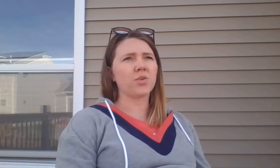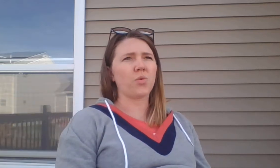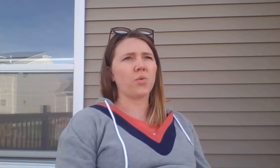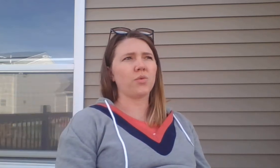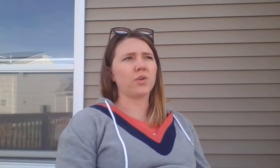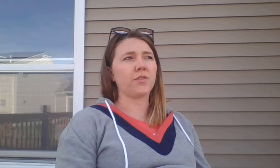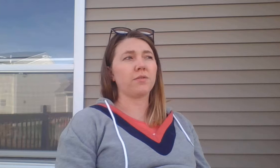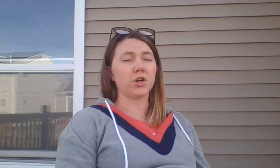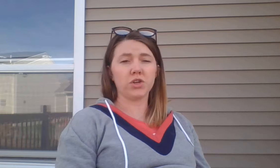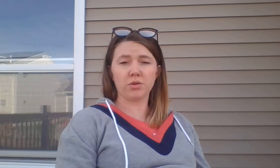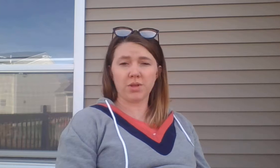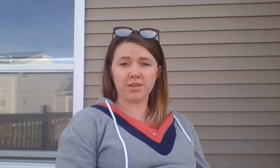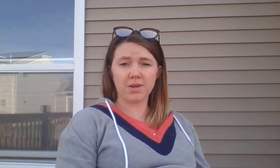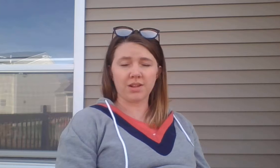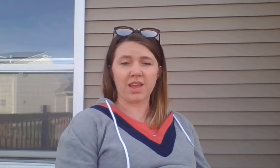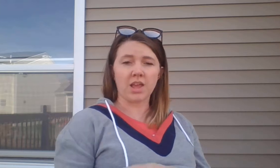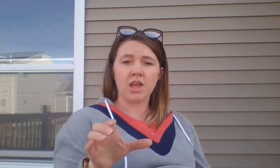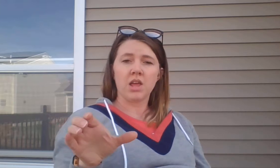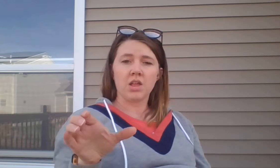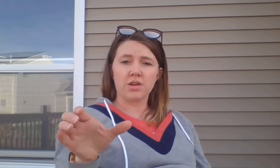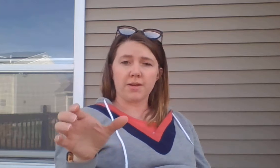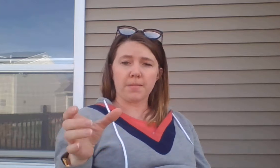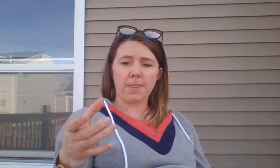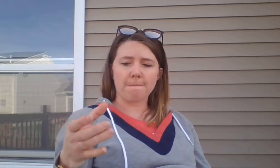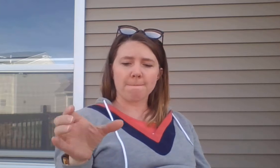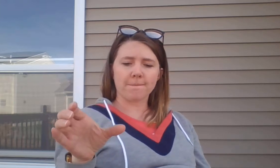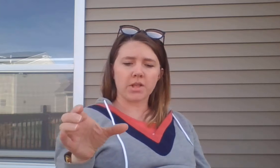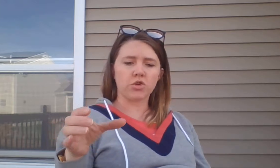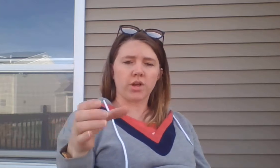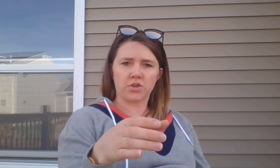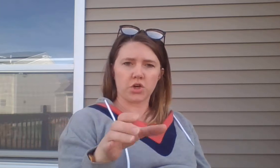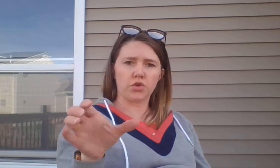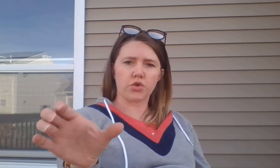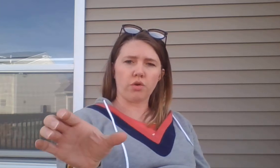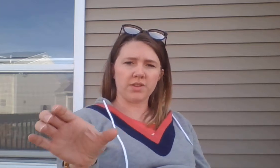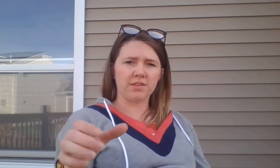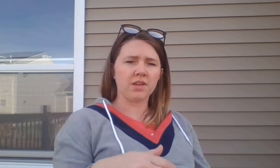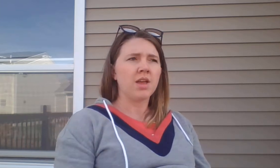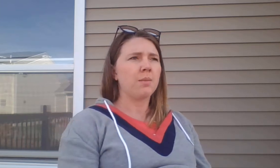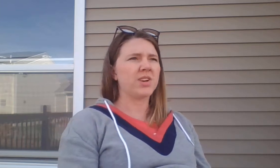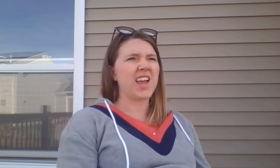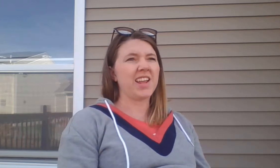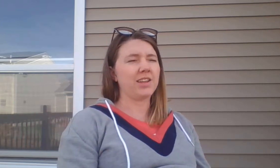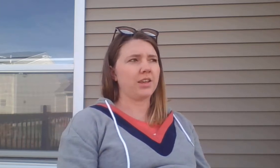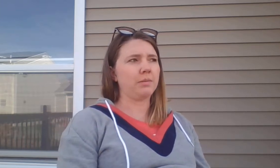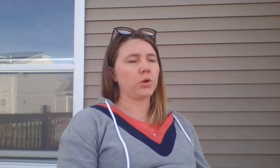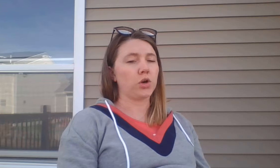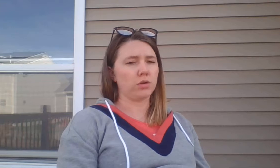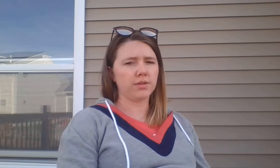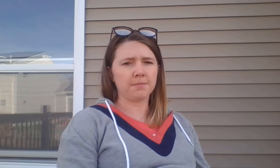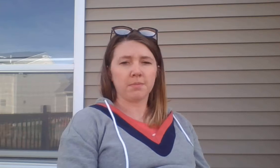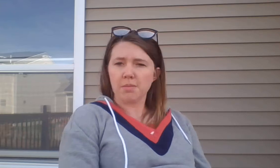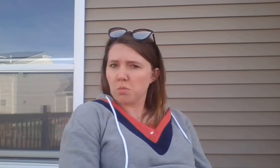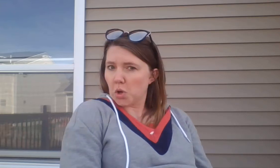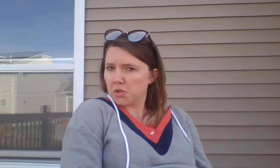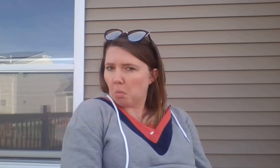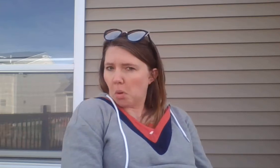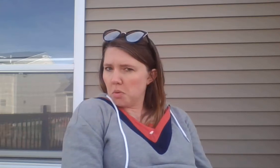So for furniture placement, like the dresser, stove, and stuff, pretend like girls, maybe boys, I don't